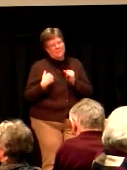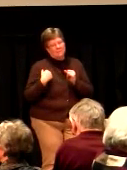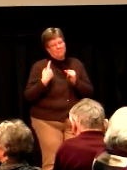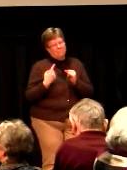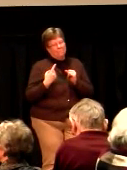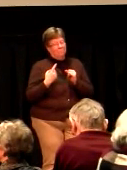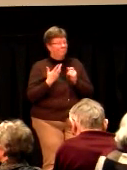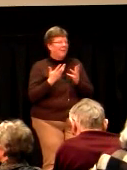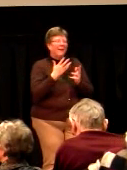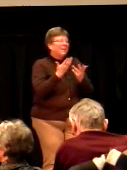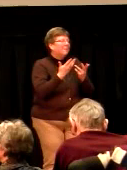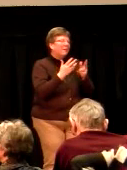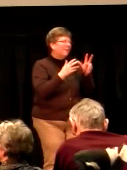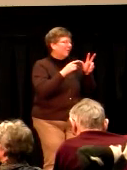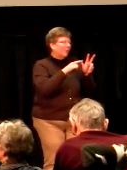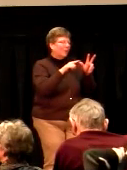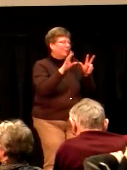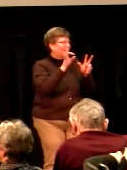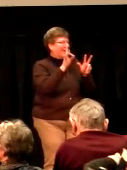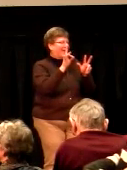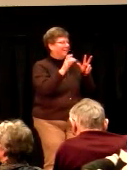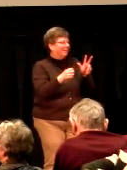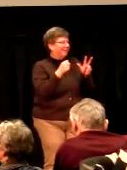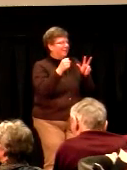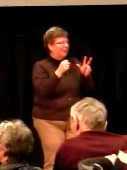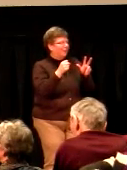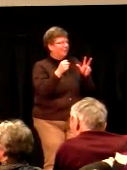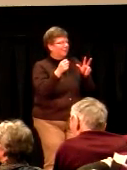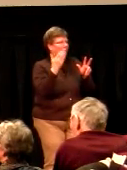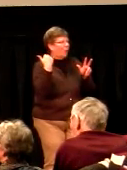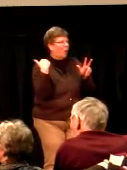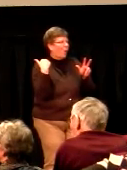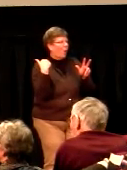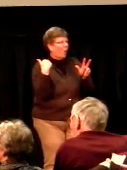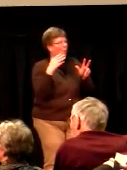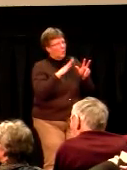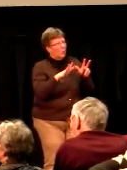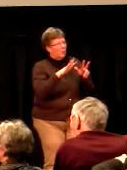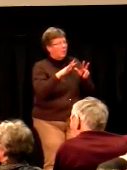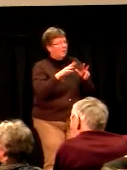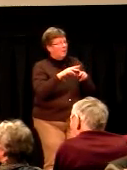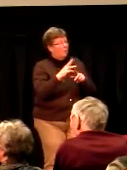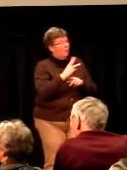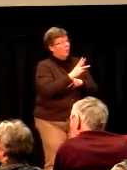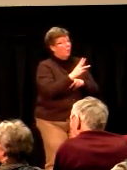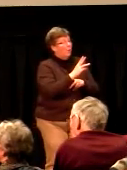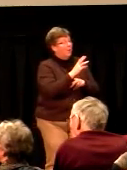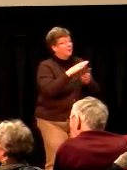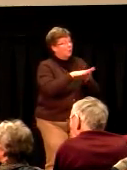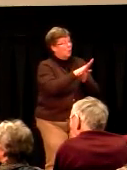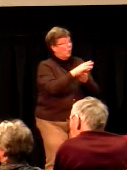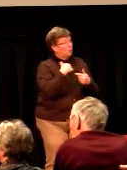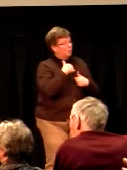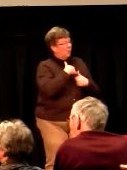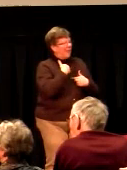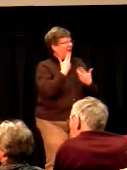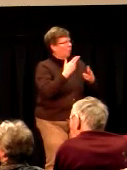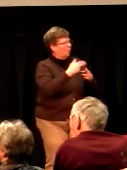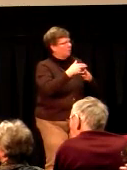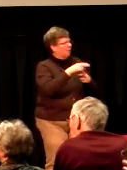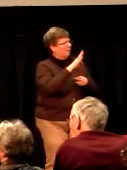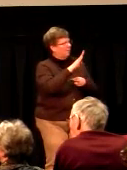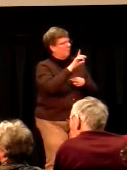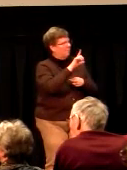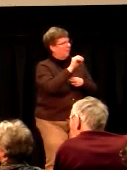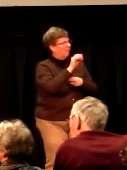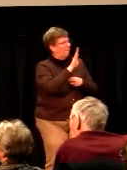8 to 3 years ago, but I think it's still sort of there. Off the west coast of the U.S., we had what we called the blob, and it was